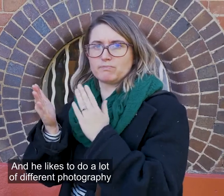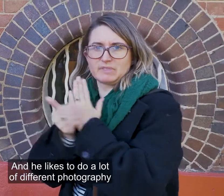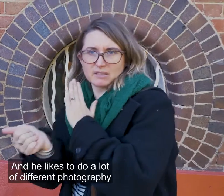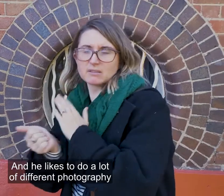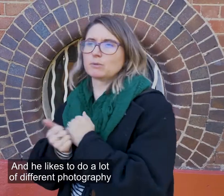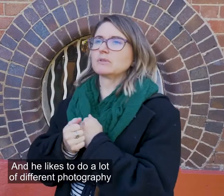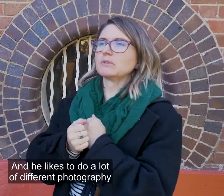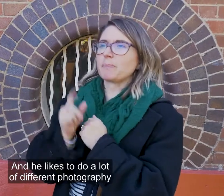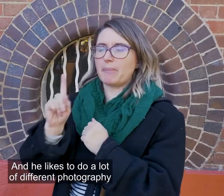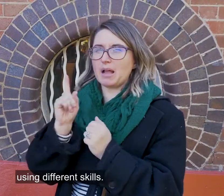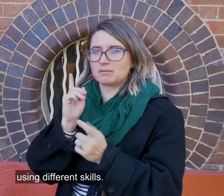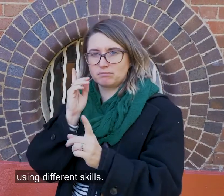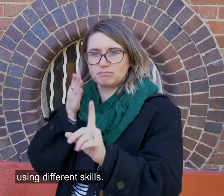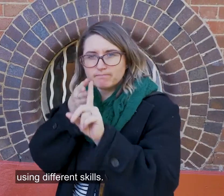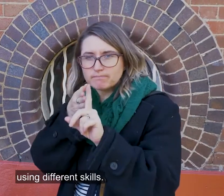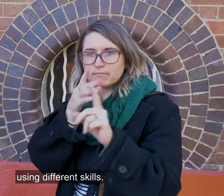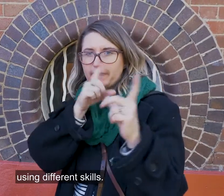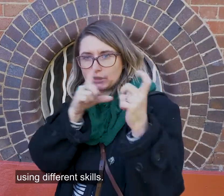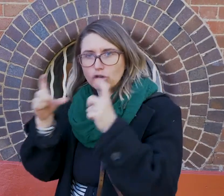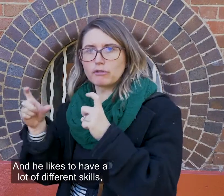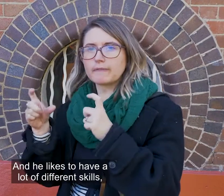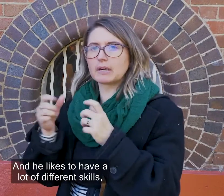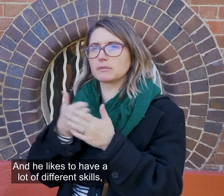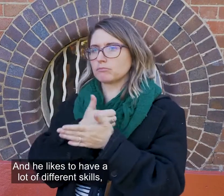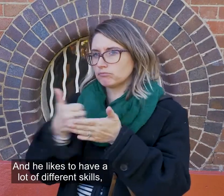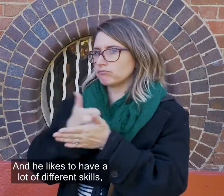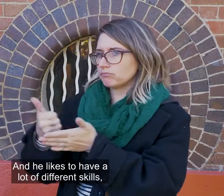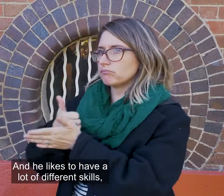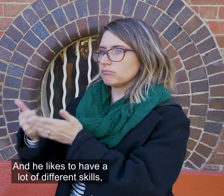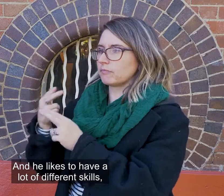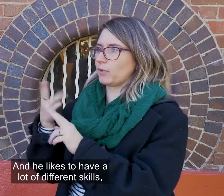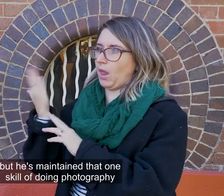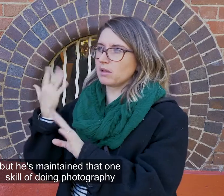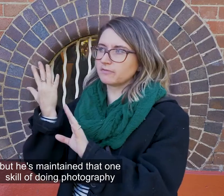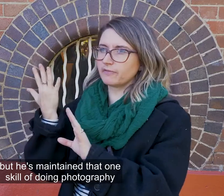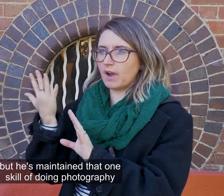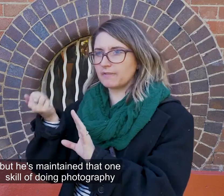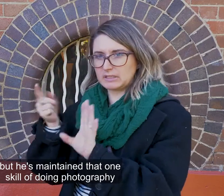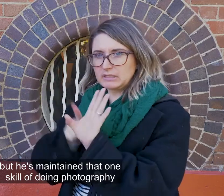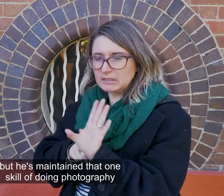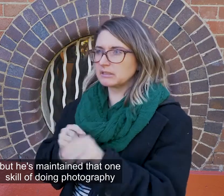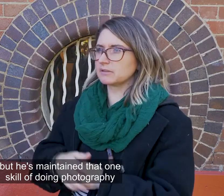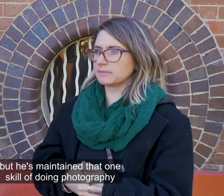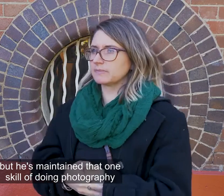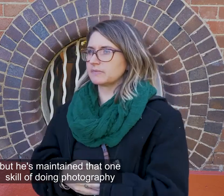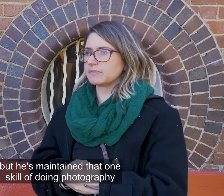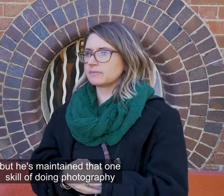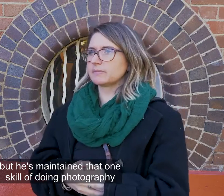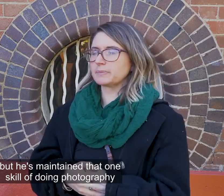different photography using different skills, and he likes to have a lot of different skills, but he's maintained that one skill of doing photography